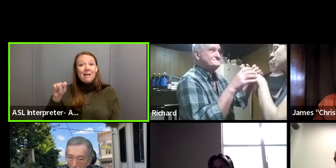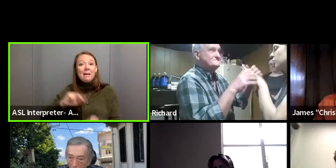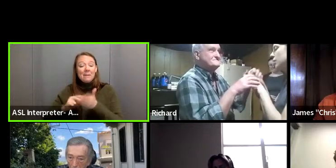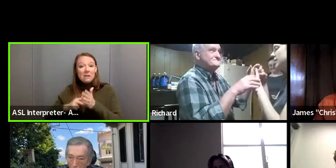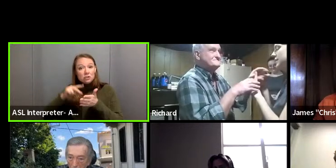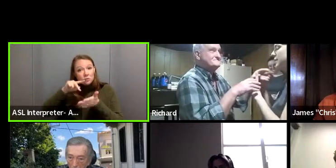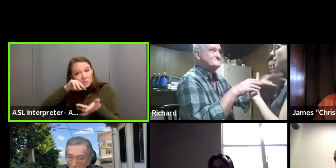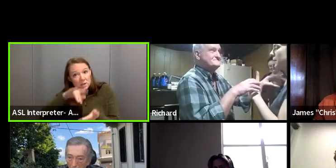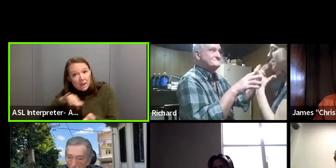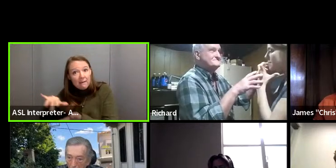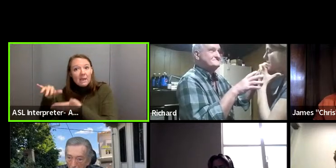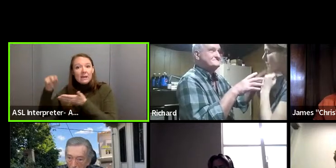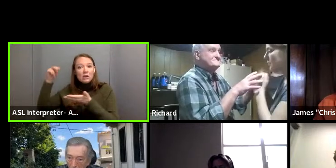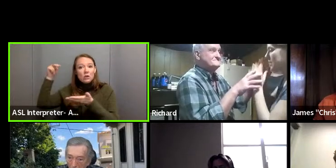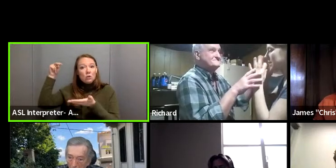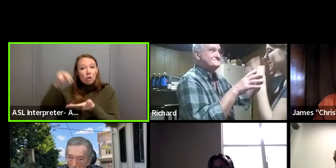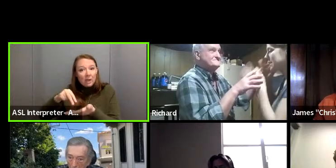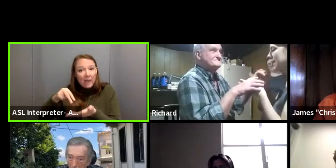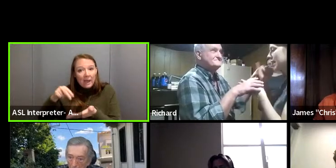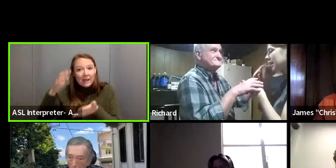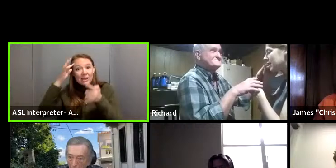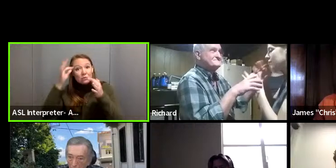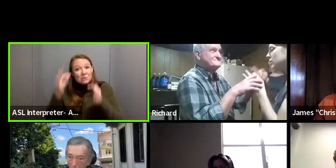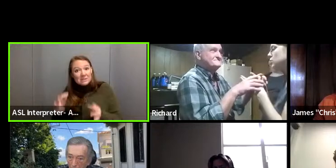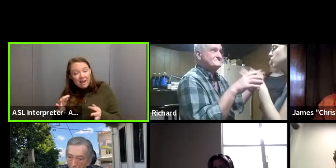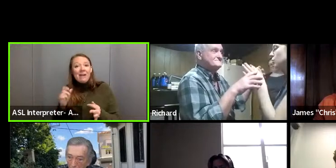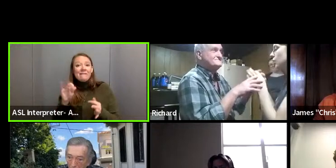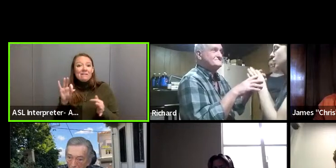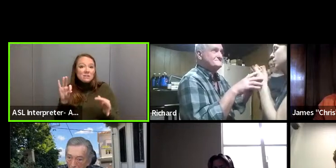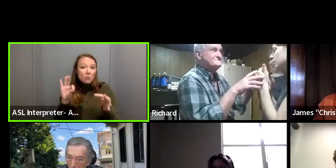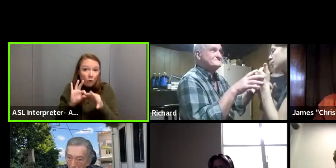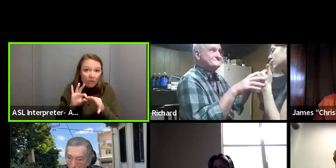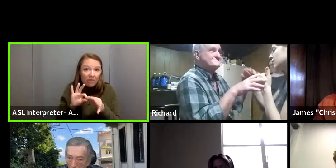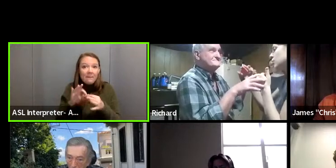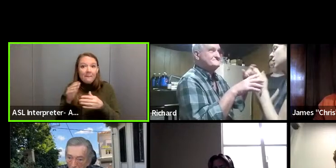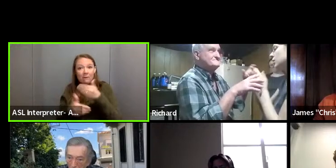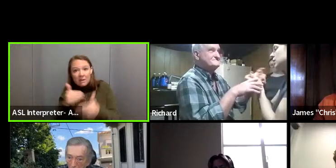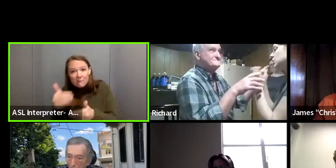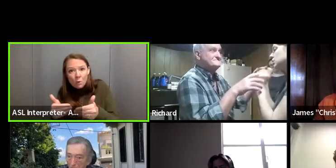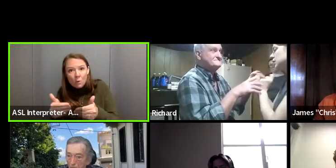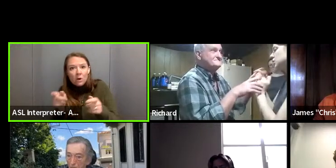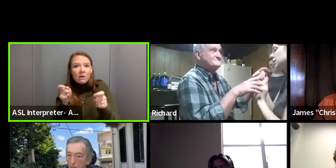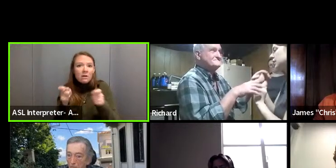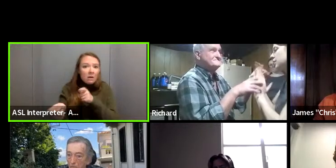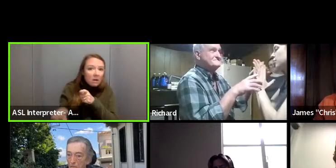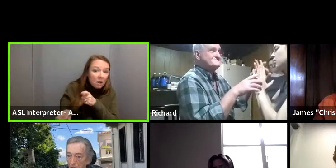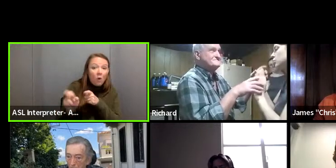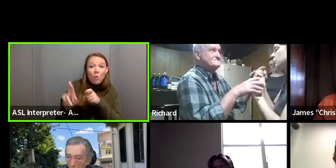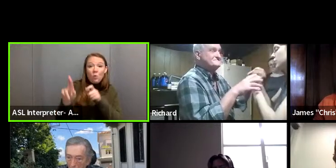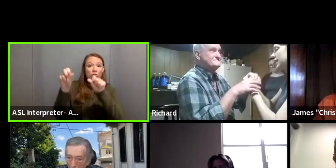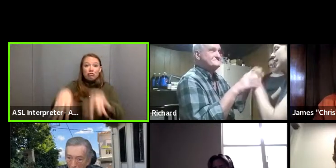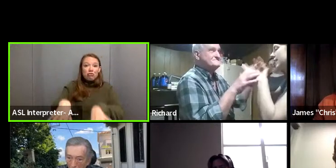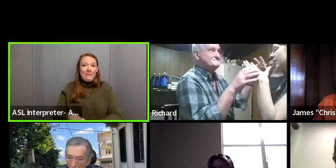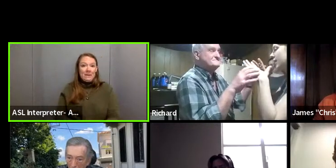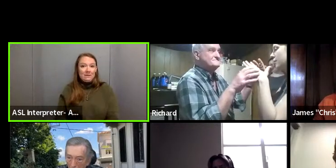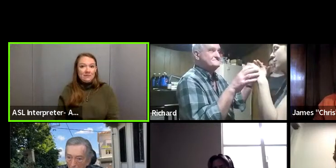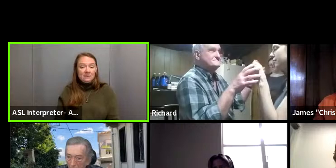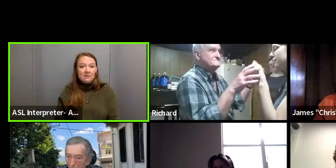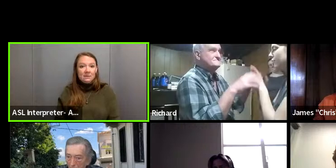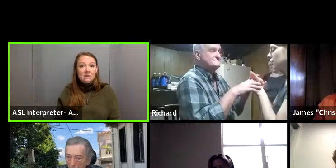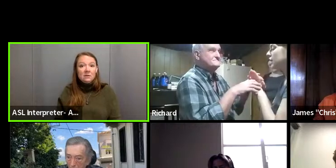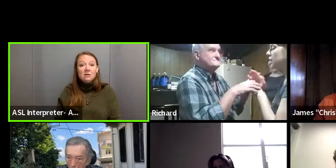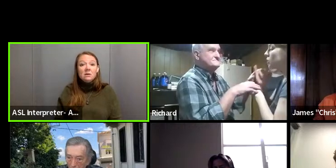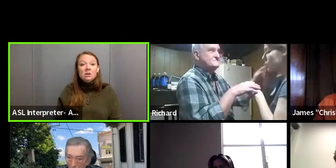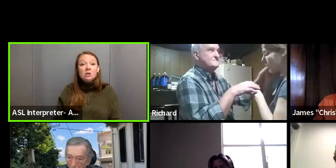worth moving forward, modifying the approach, or abandoning the approach. So if there's